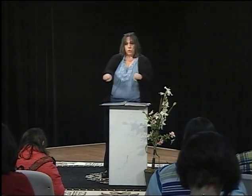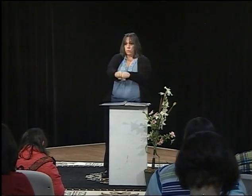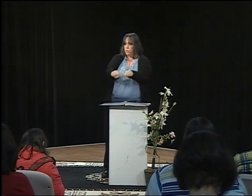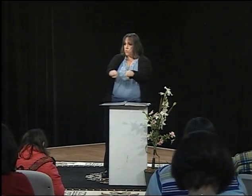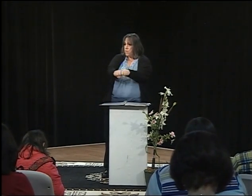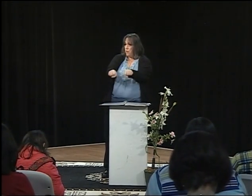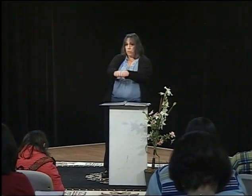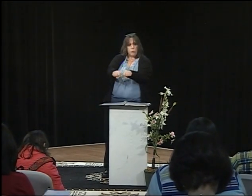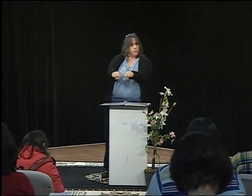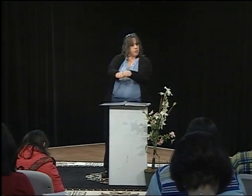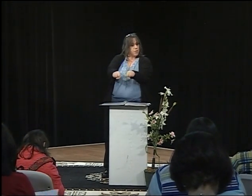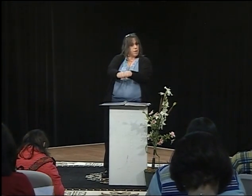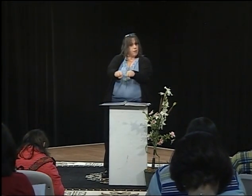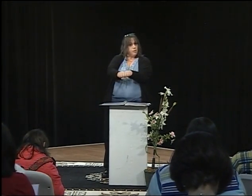Shoes, you tap your two fists together.